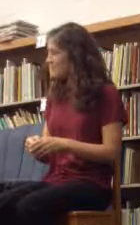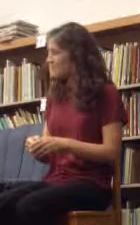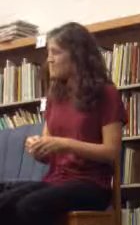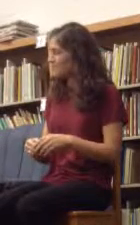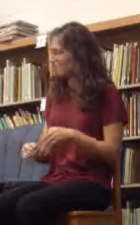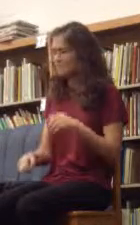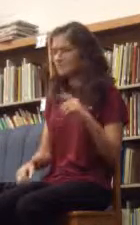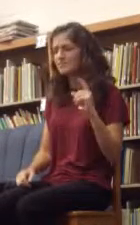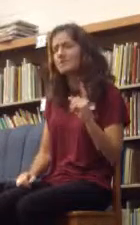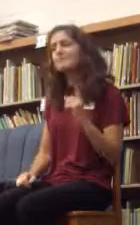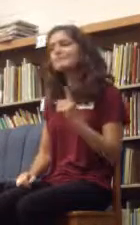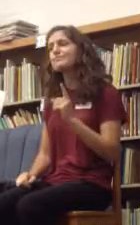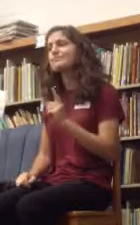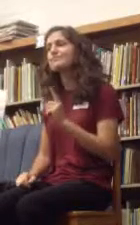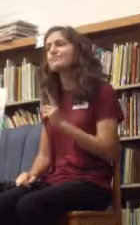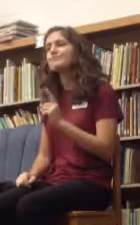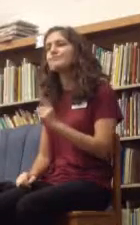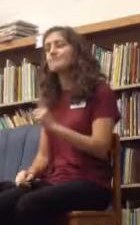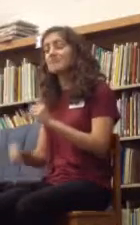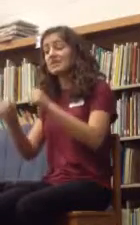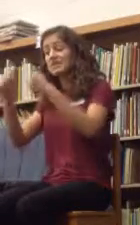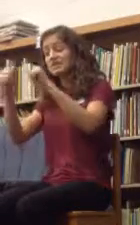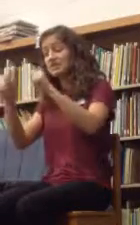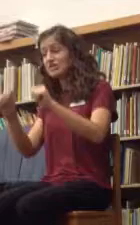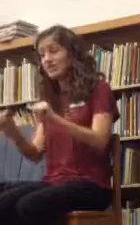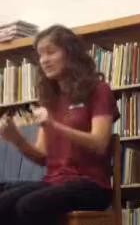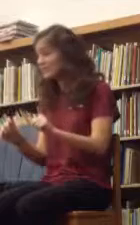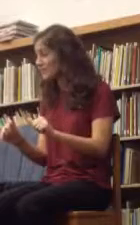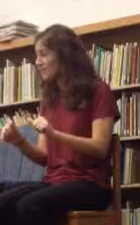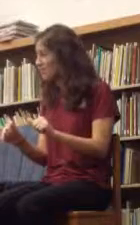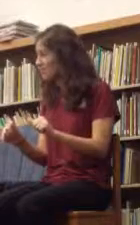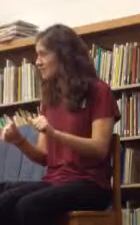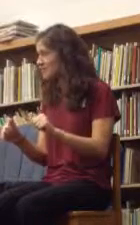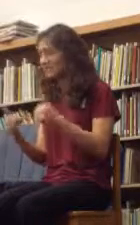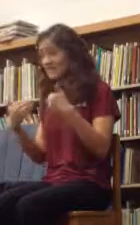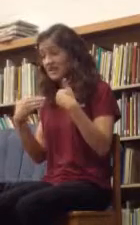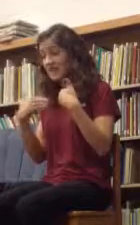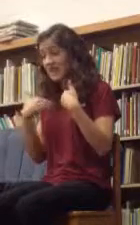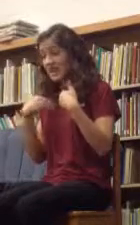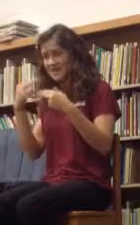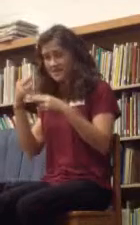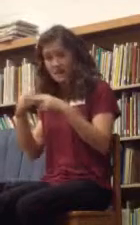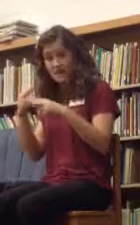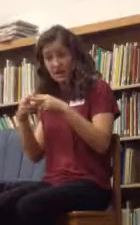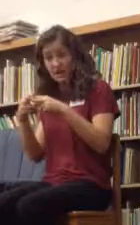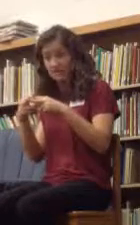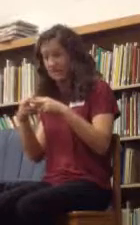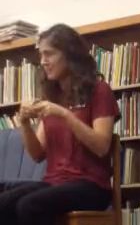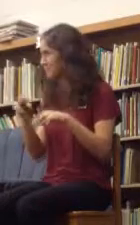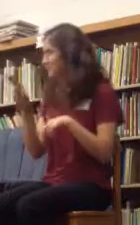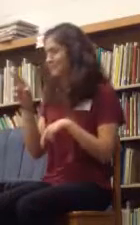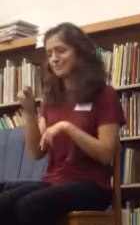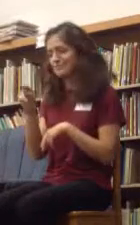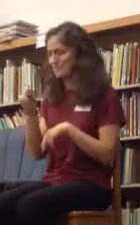He walked past shapes that didn't have names.